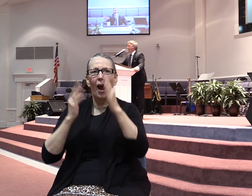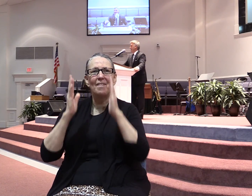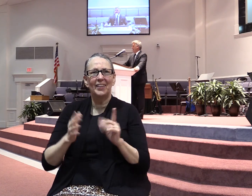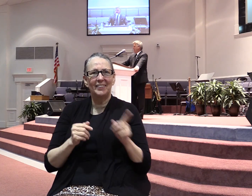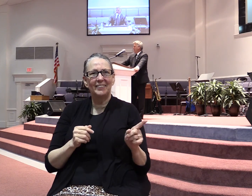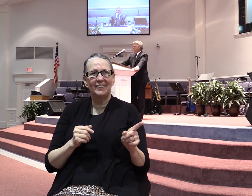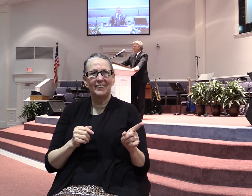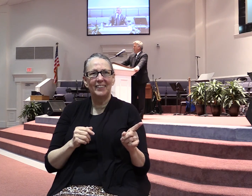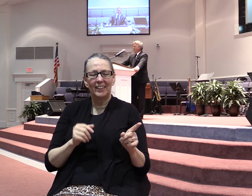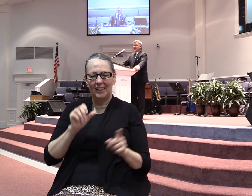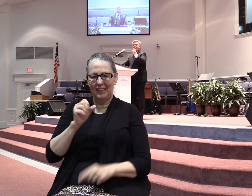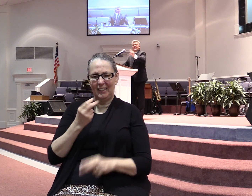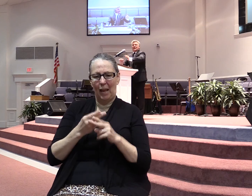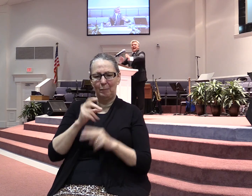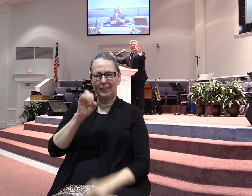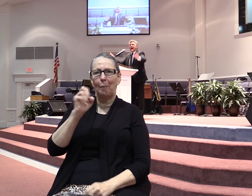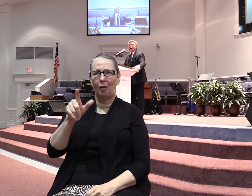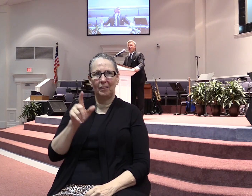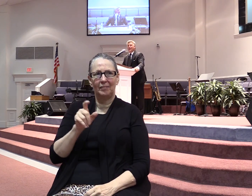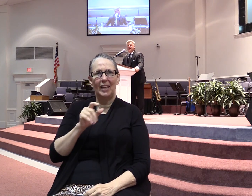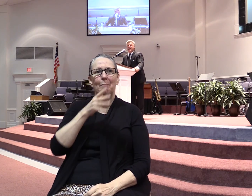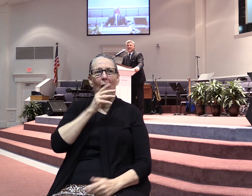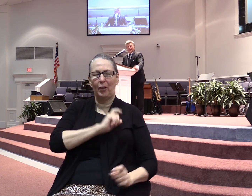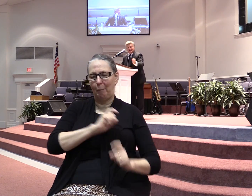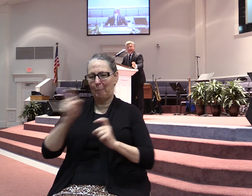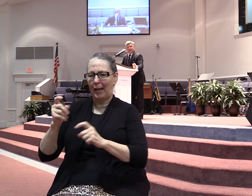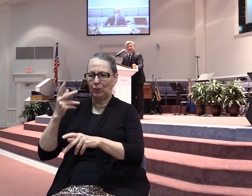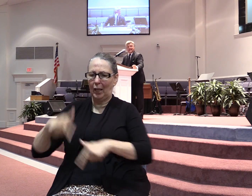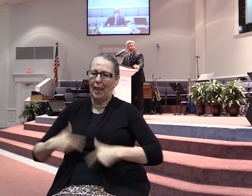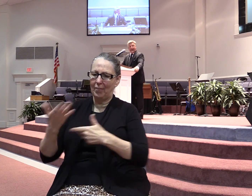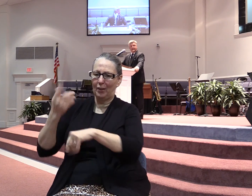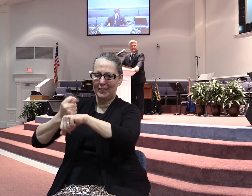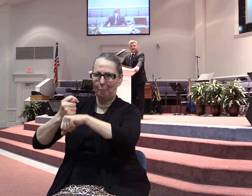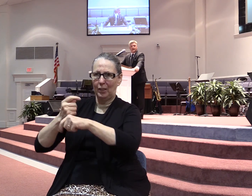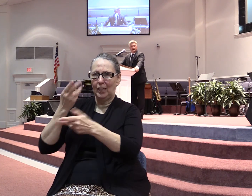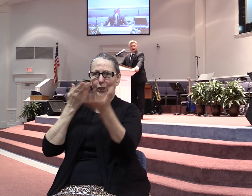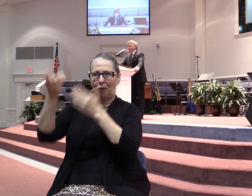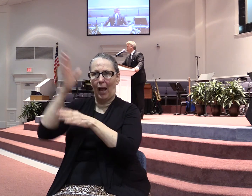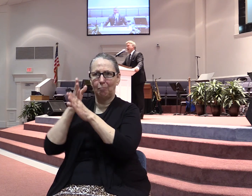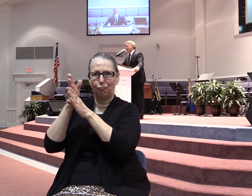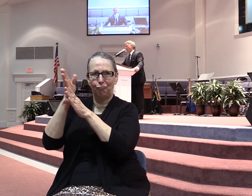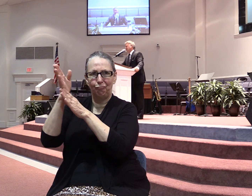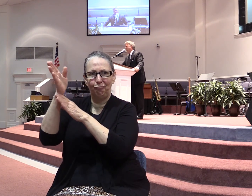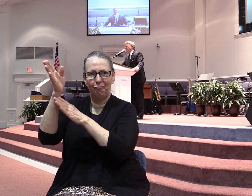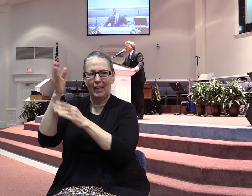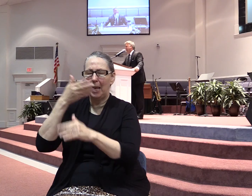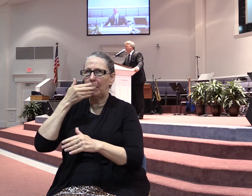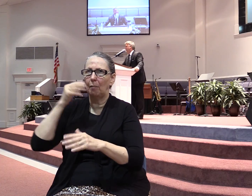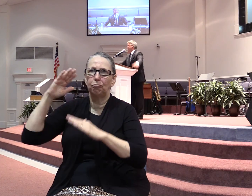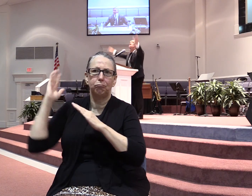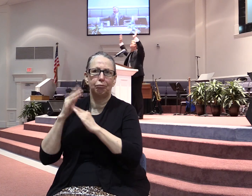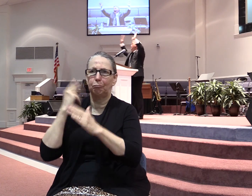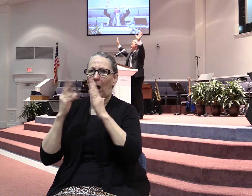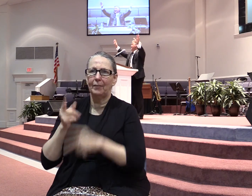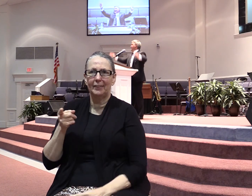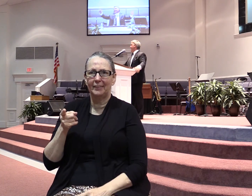king. Give us a king like all the other nations. That's what they said. God said, no, Samuel's my plan.